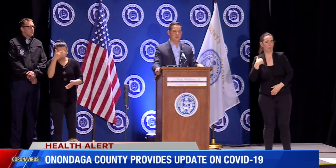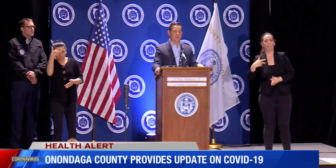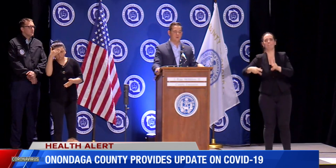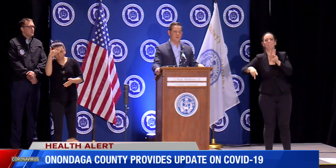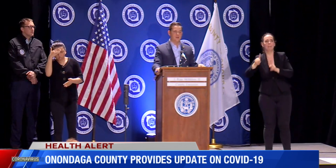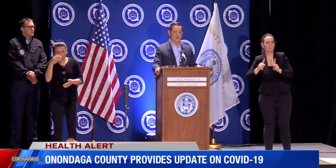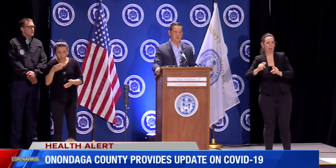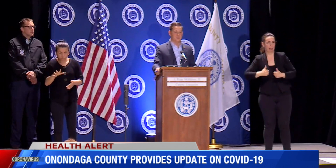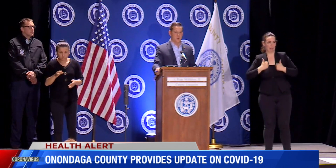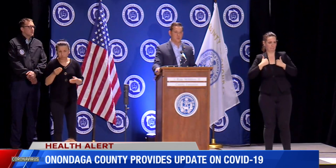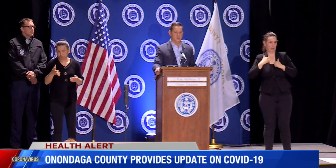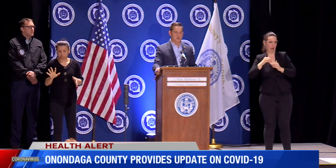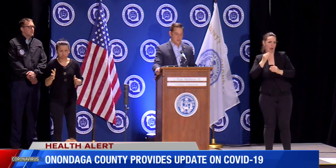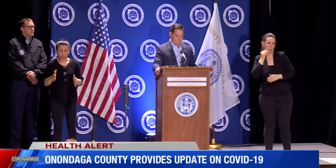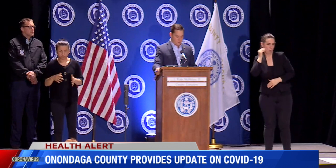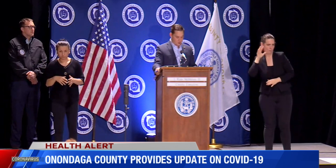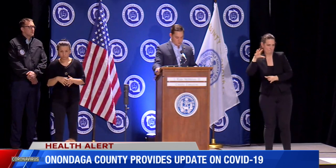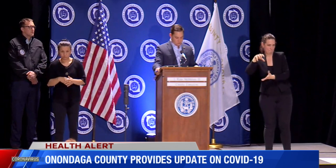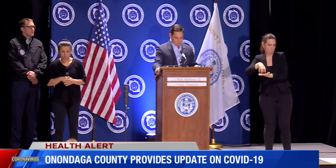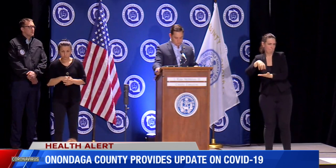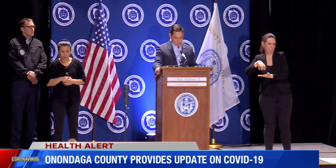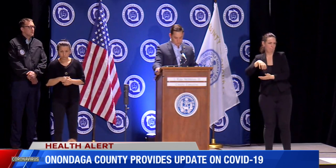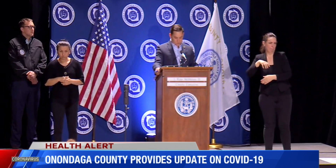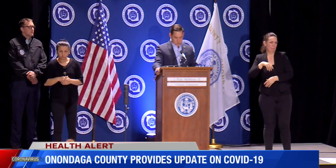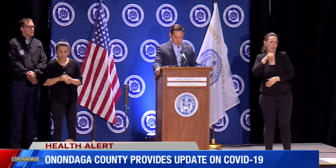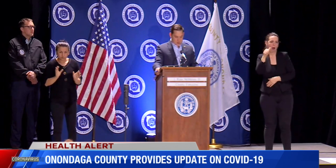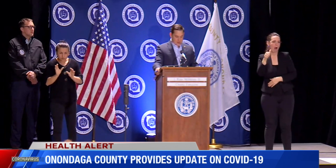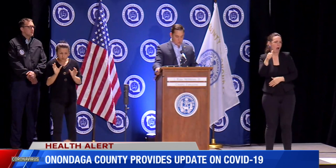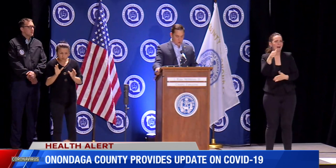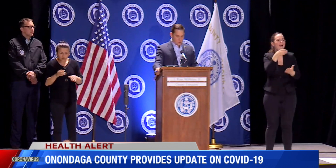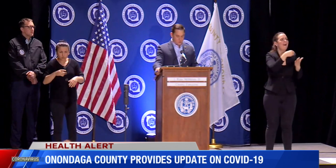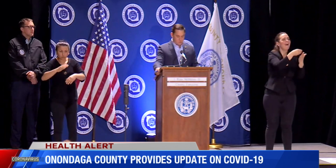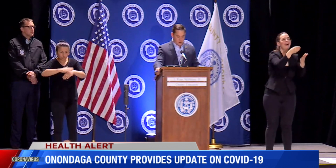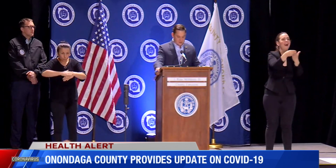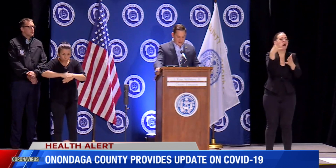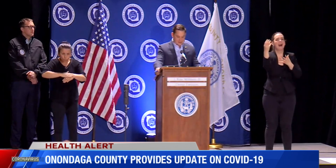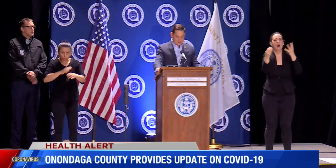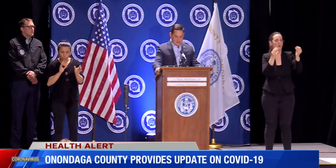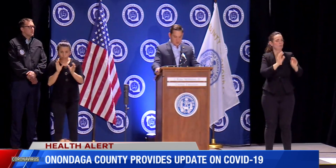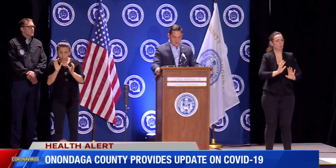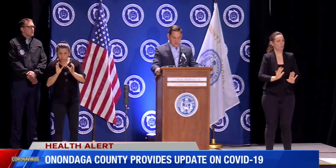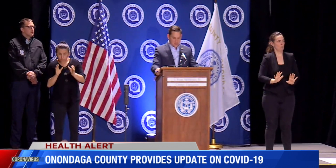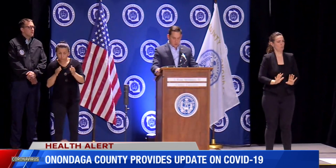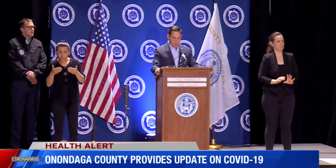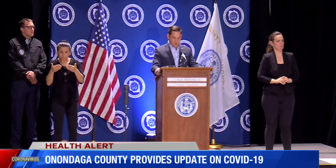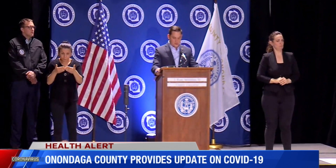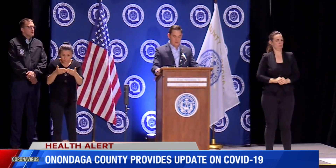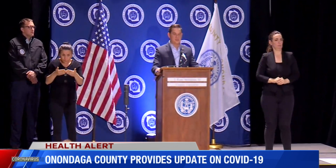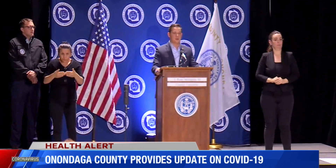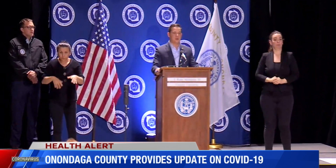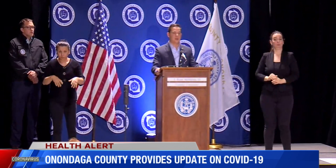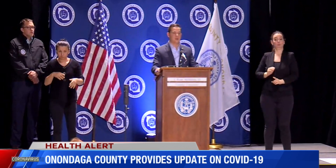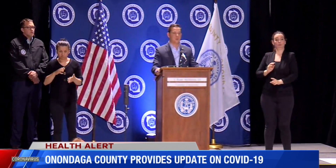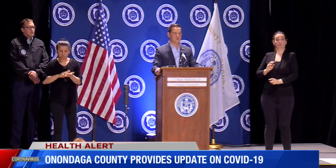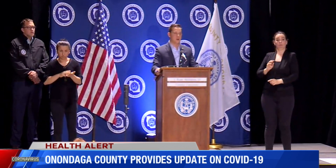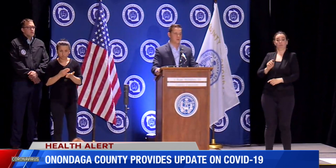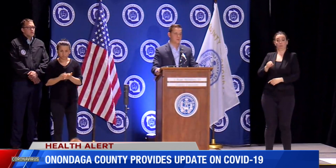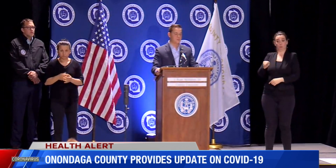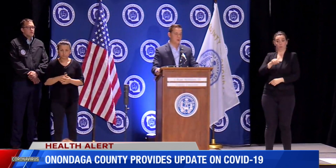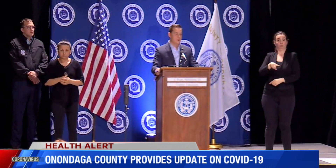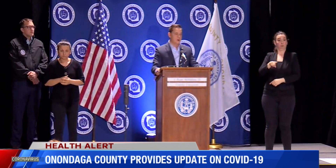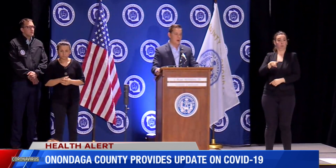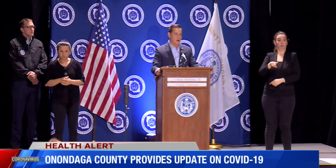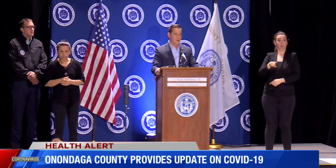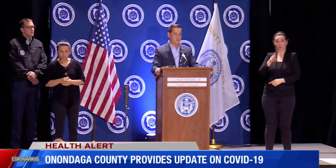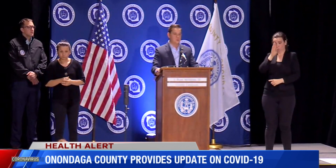investigation, if we believe you've had direct exposure, you're going to hear from us. Anyone who's been tested must stay in a quarantine until you get your